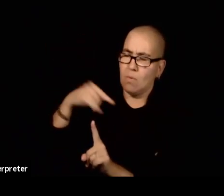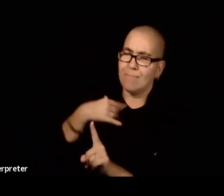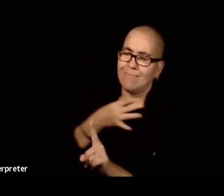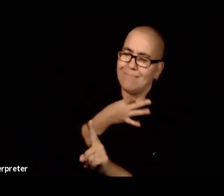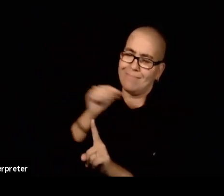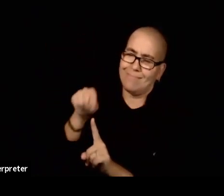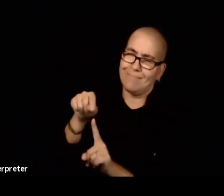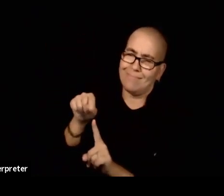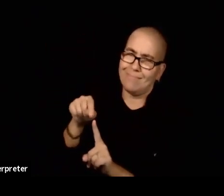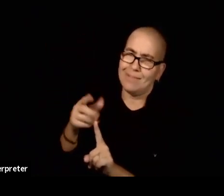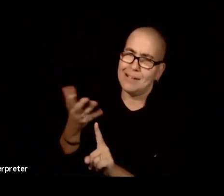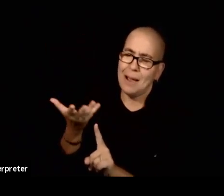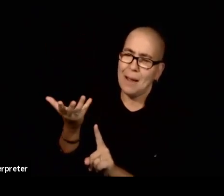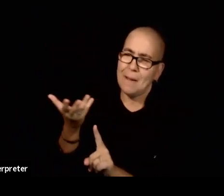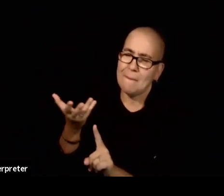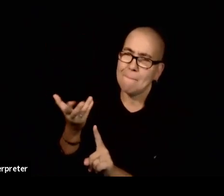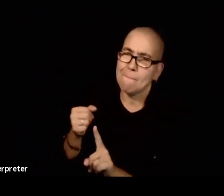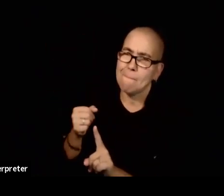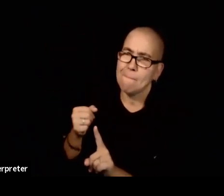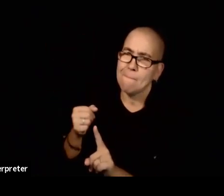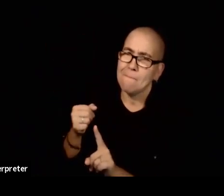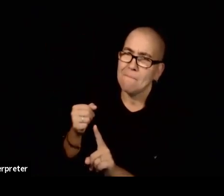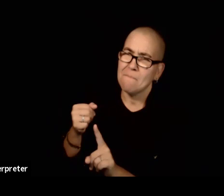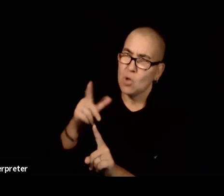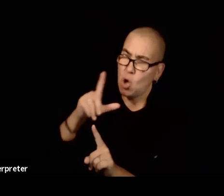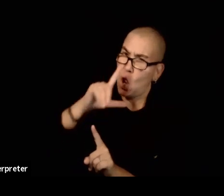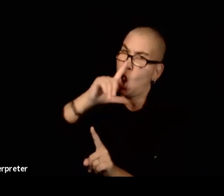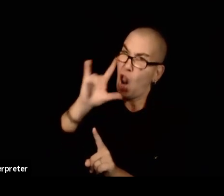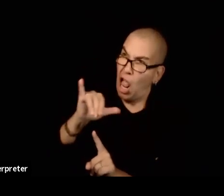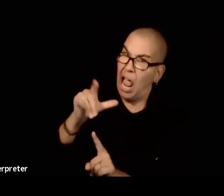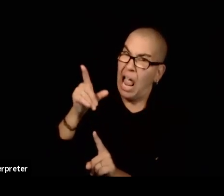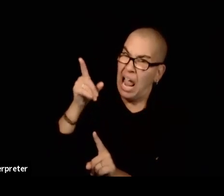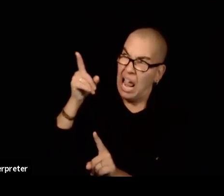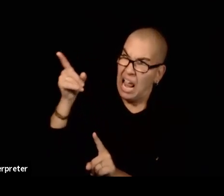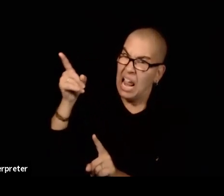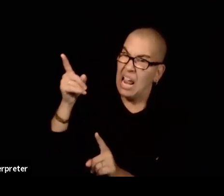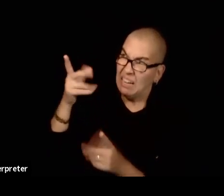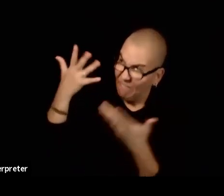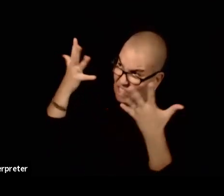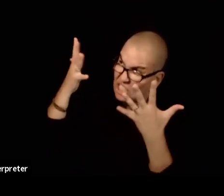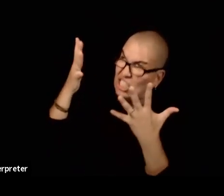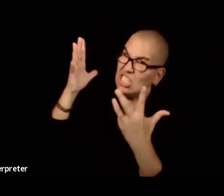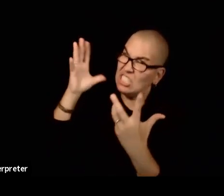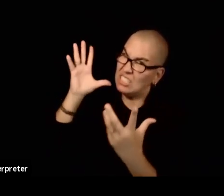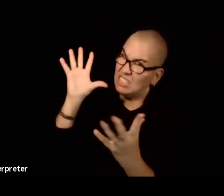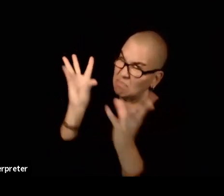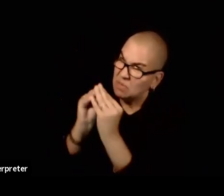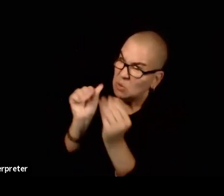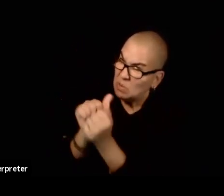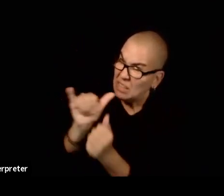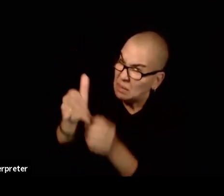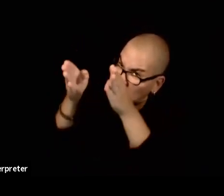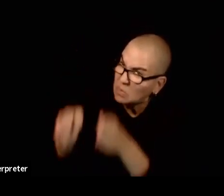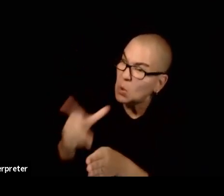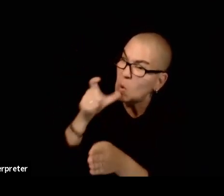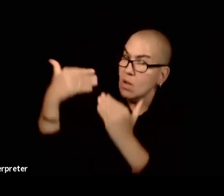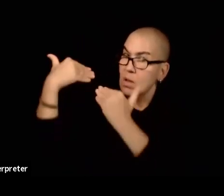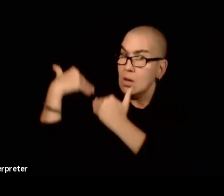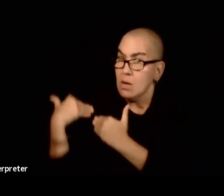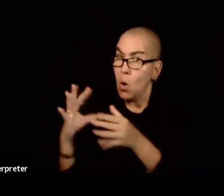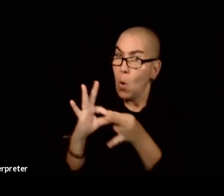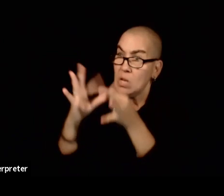and they decided to go ahead with it anyway. Would you have had the option to go to a judge and ask for a temporary restraining order? And